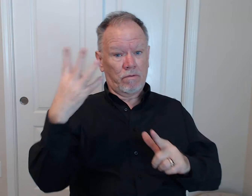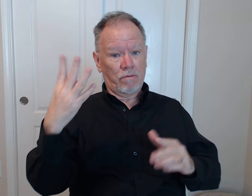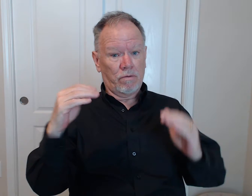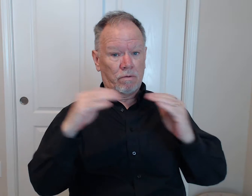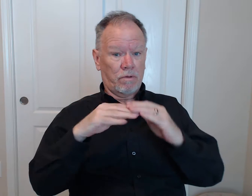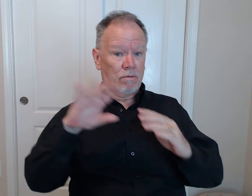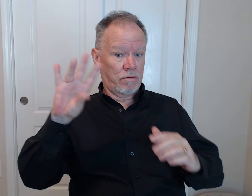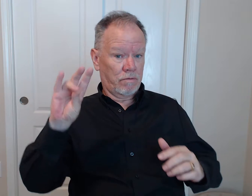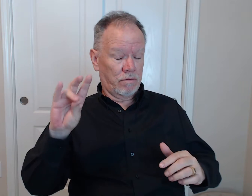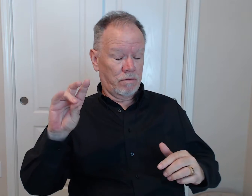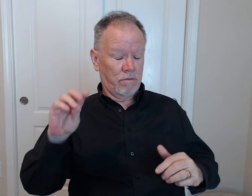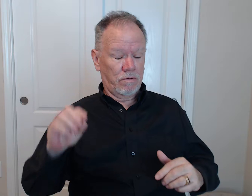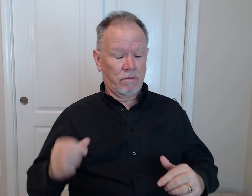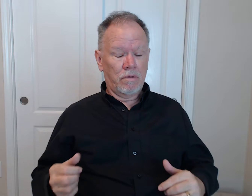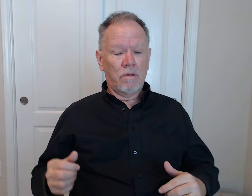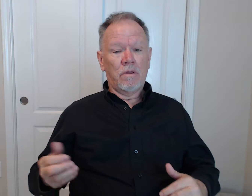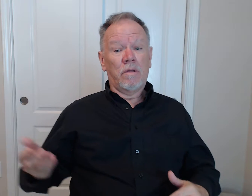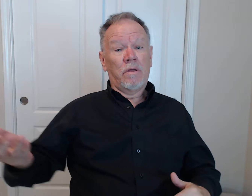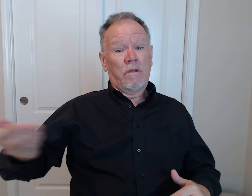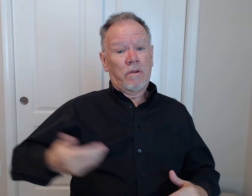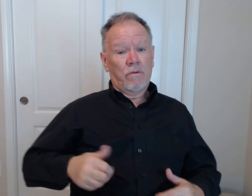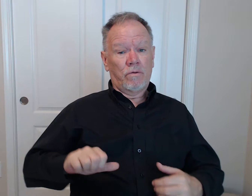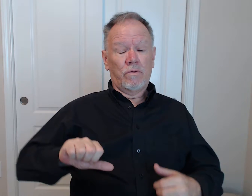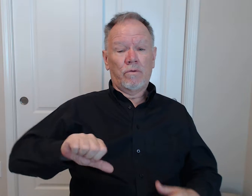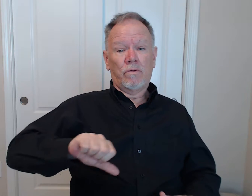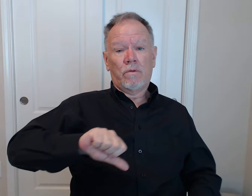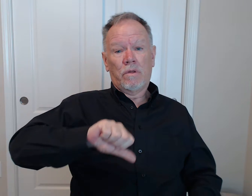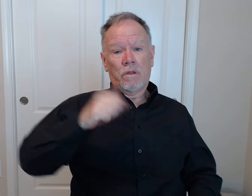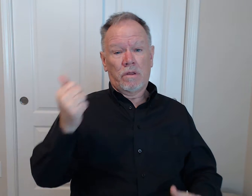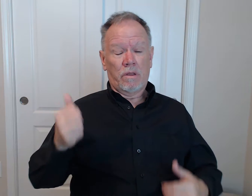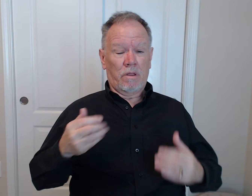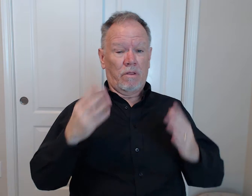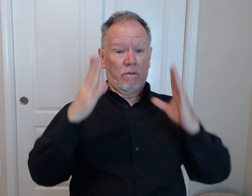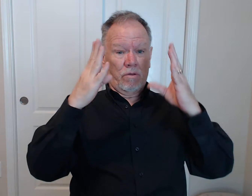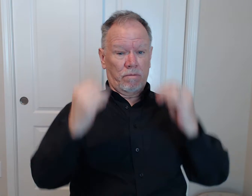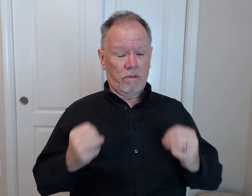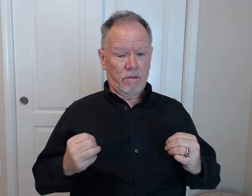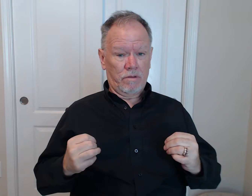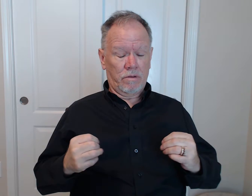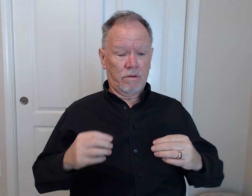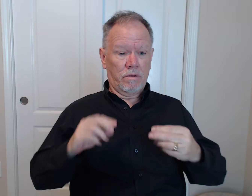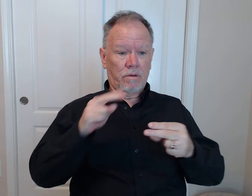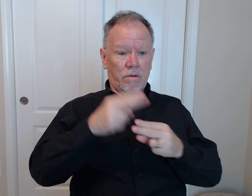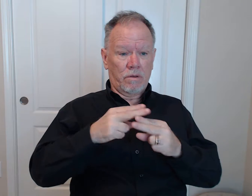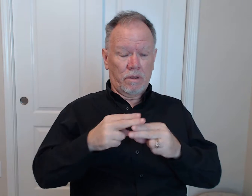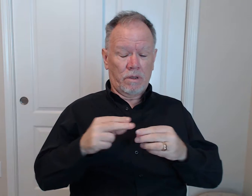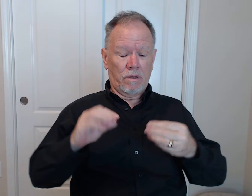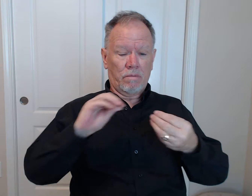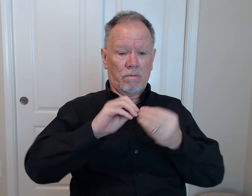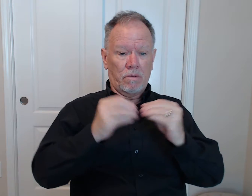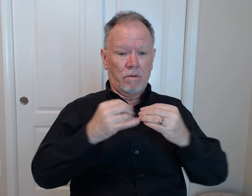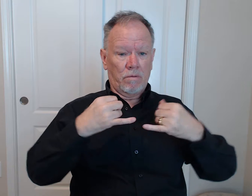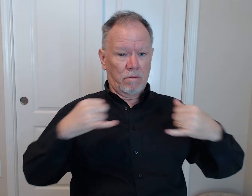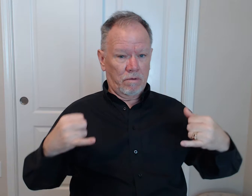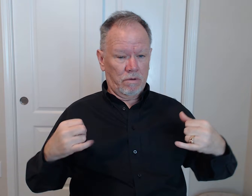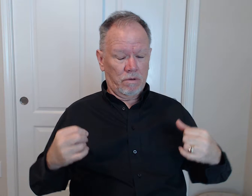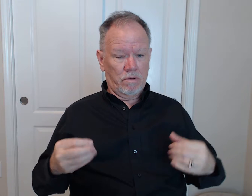to introduce you to another way of thinking about this. It's called the number line. And actually, I think this is how I do it in my head when I forget. I don't